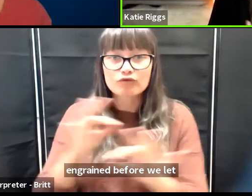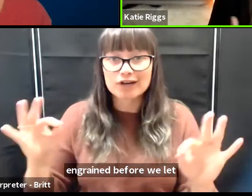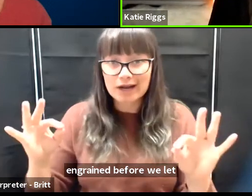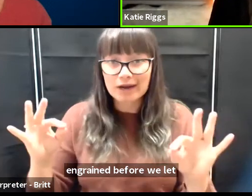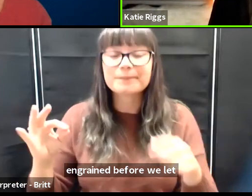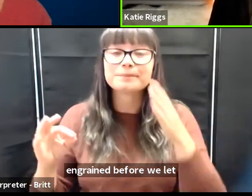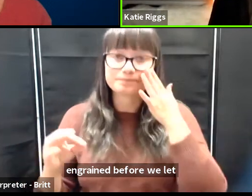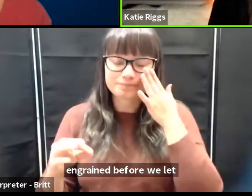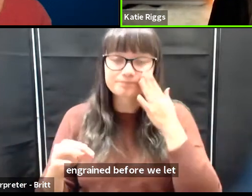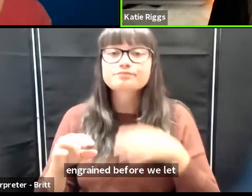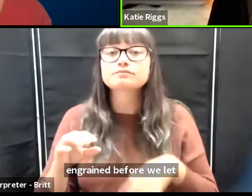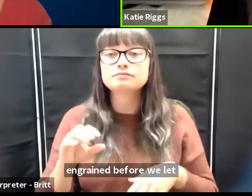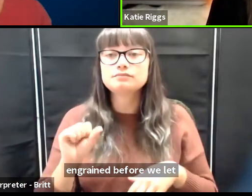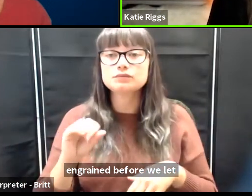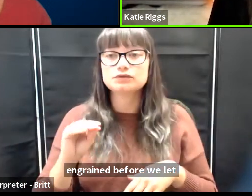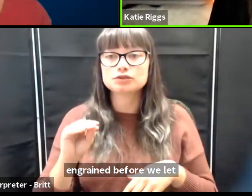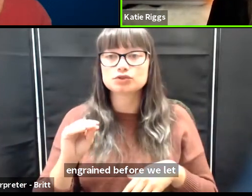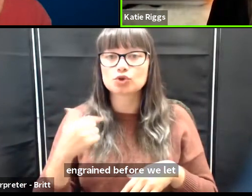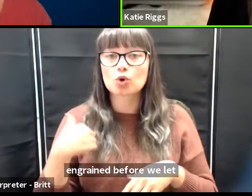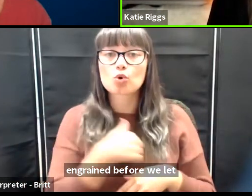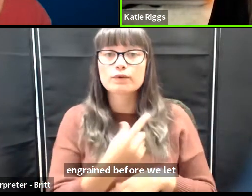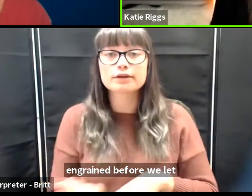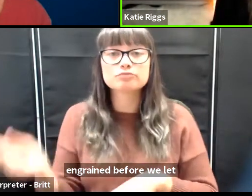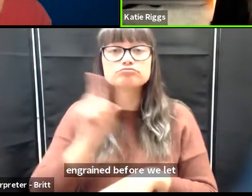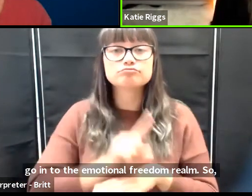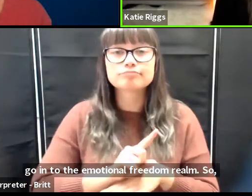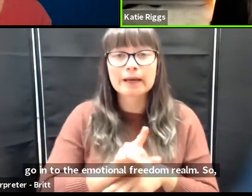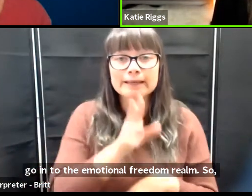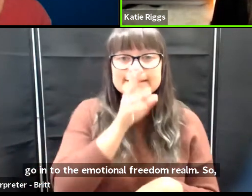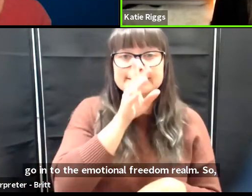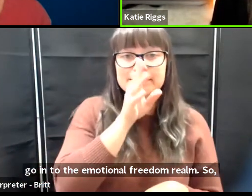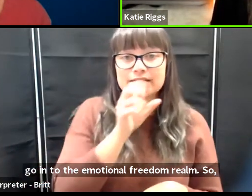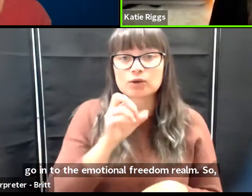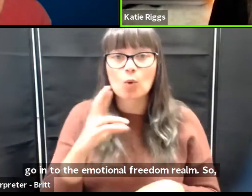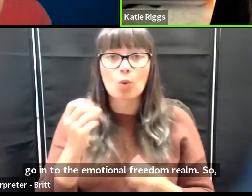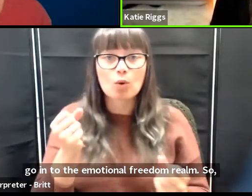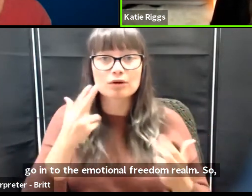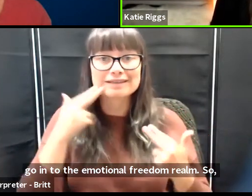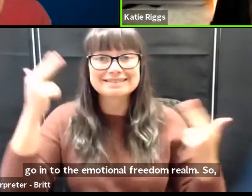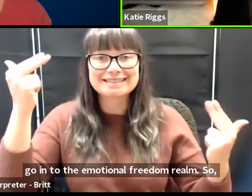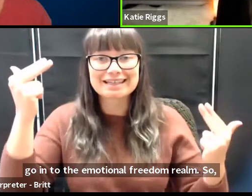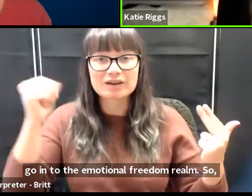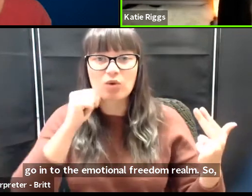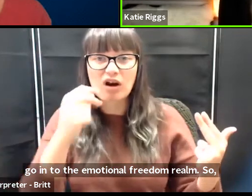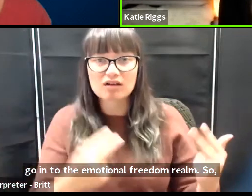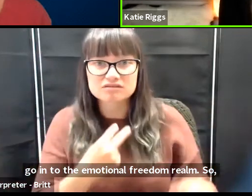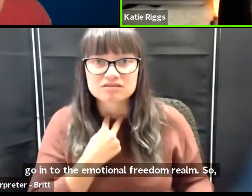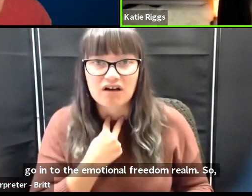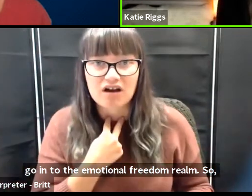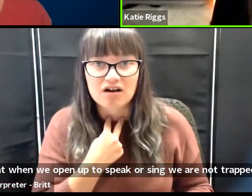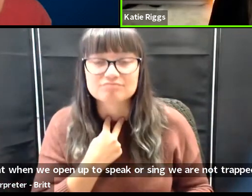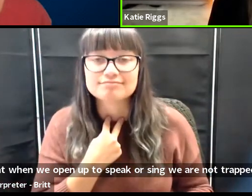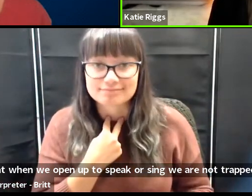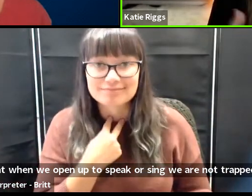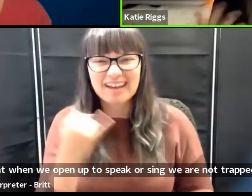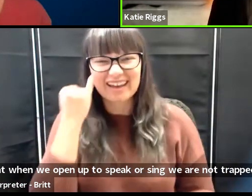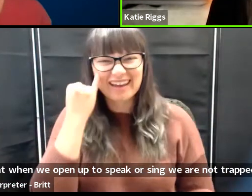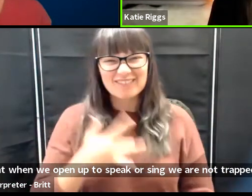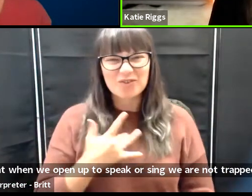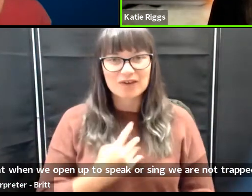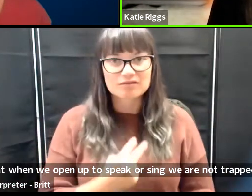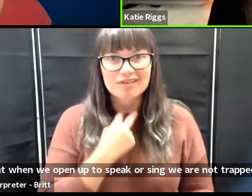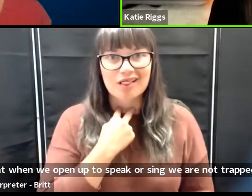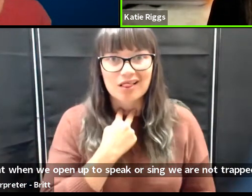open up to speak or sing, we aren't trapped by our instrument. And if you do feel like you're trapped, even in the midst of a